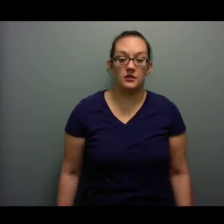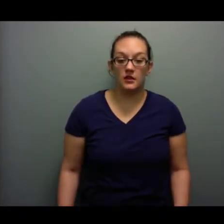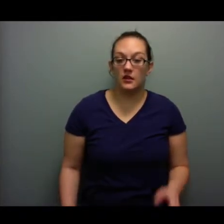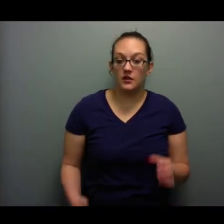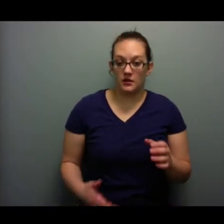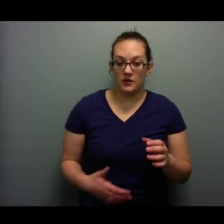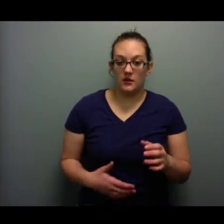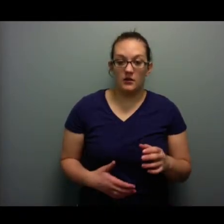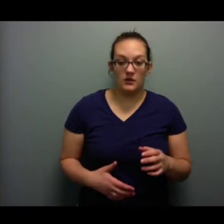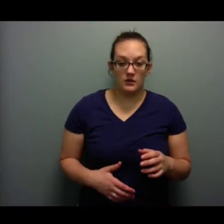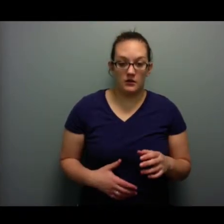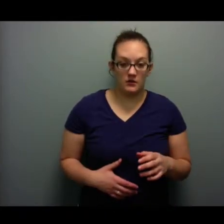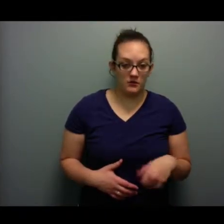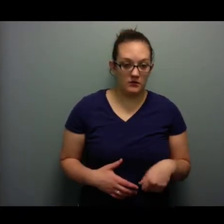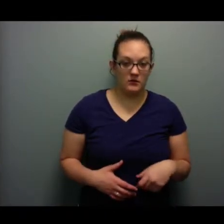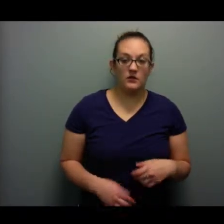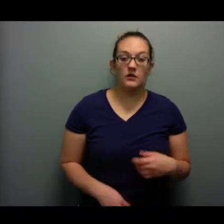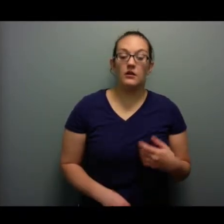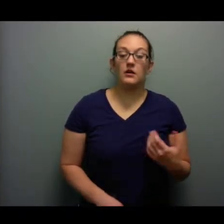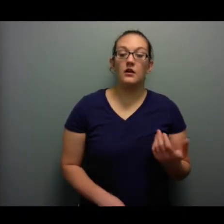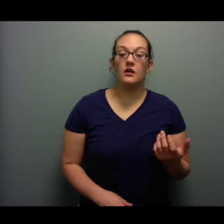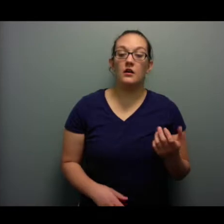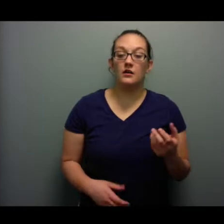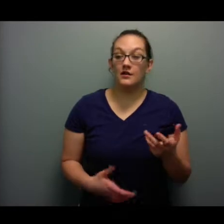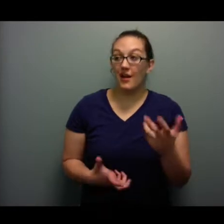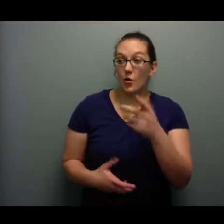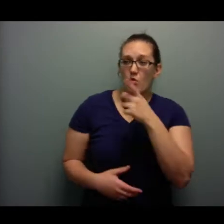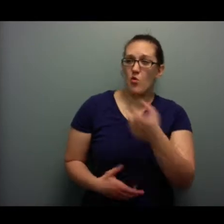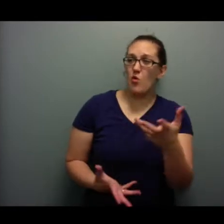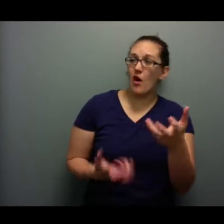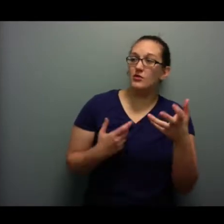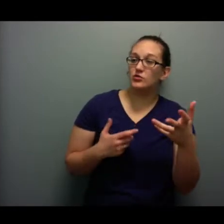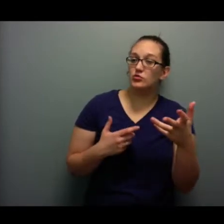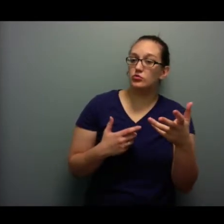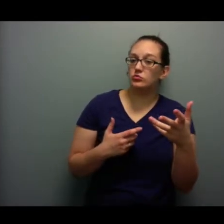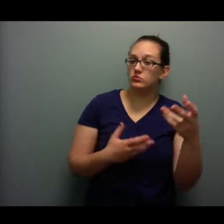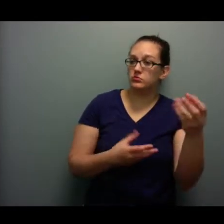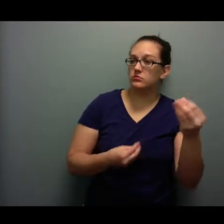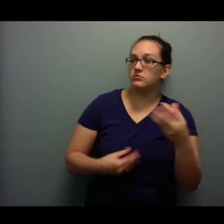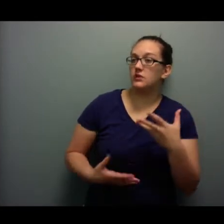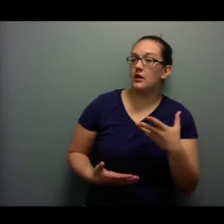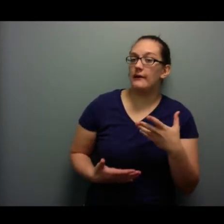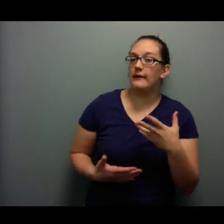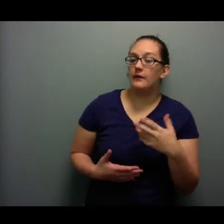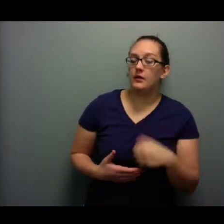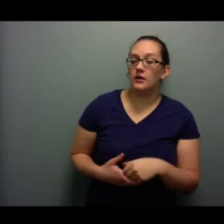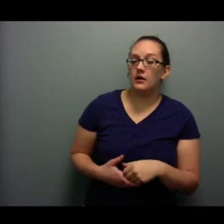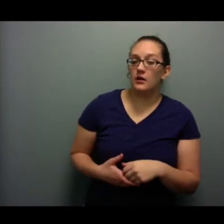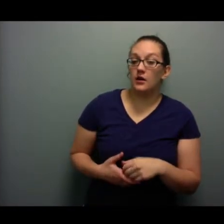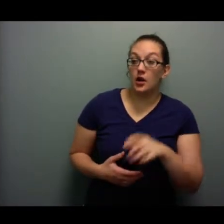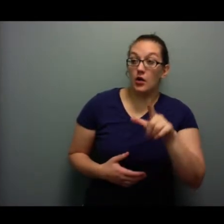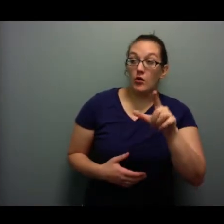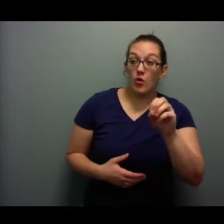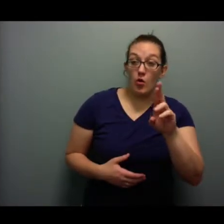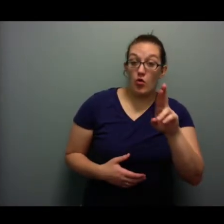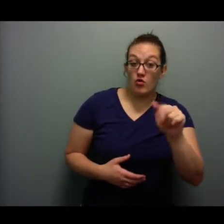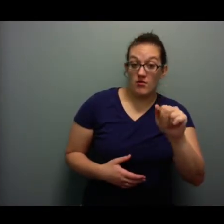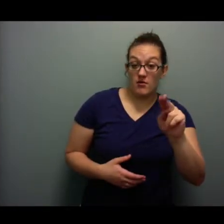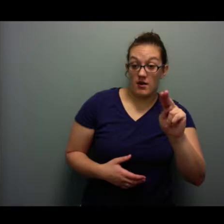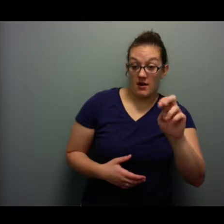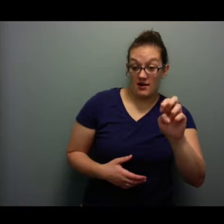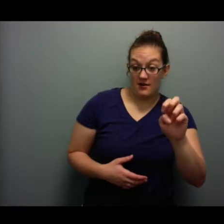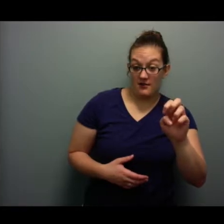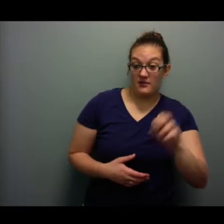Now, yeah, okay, so you'd like to tell me I called Lorraine up and she drew